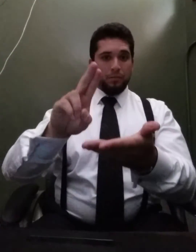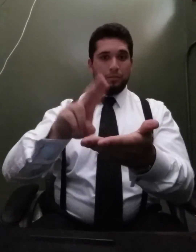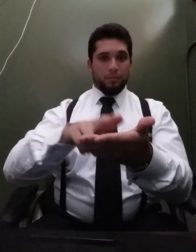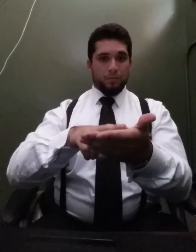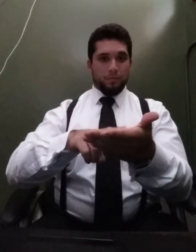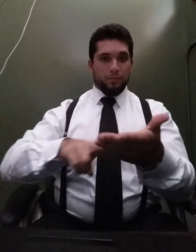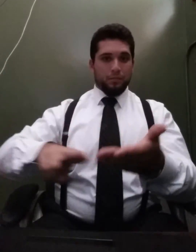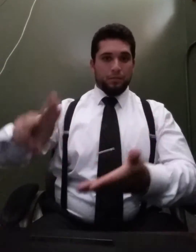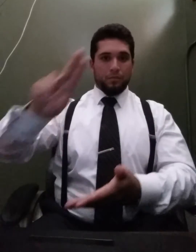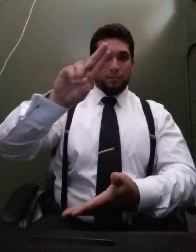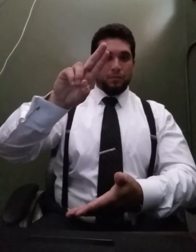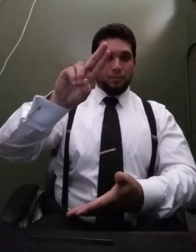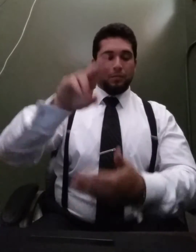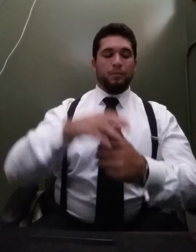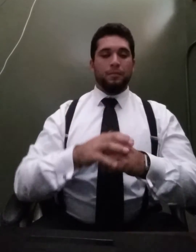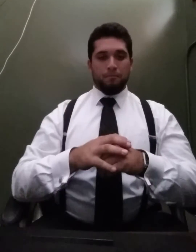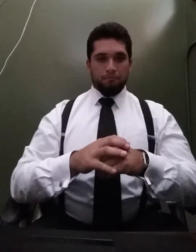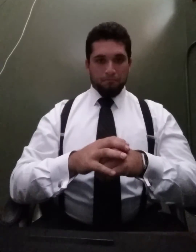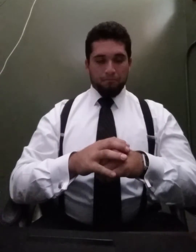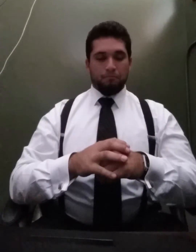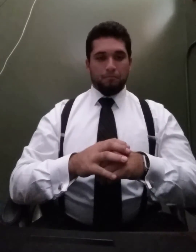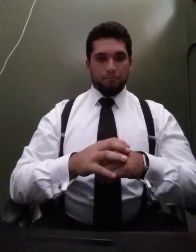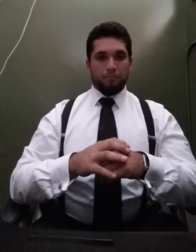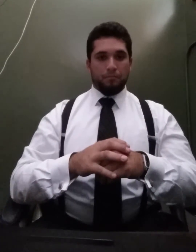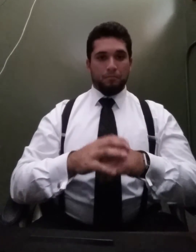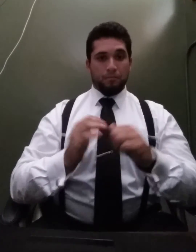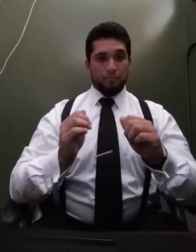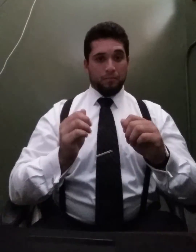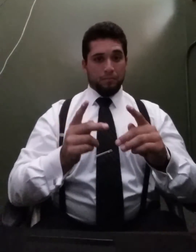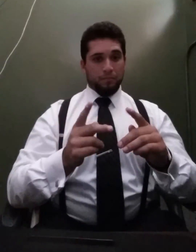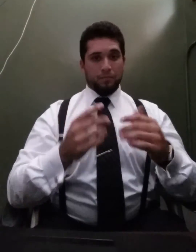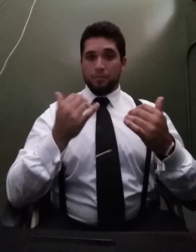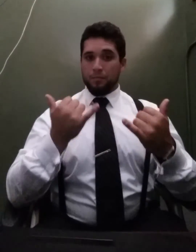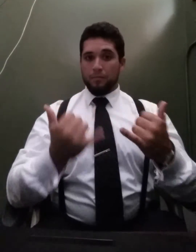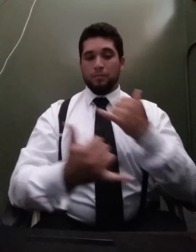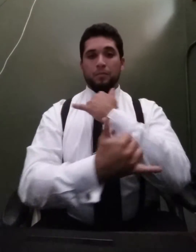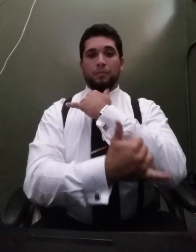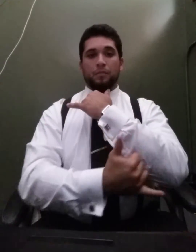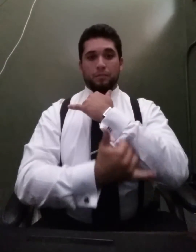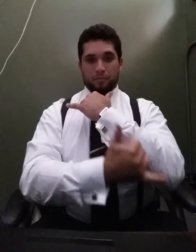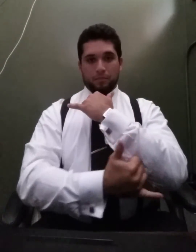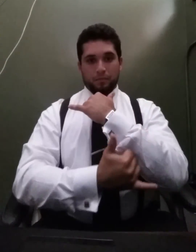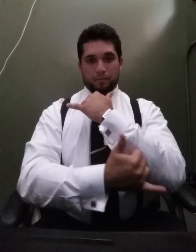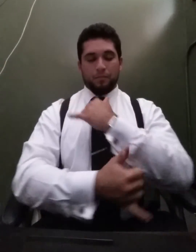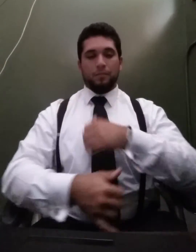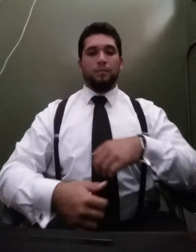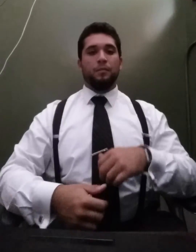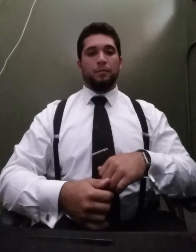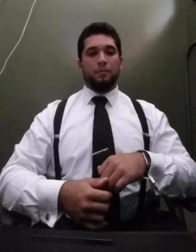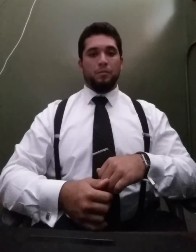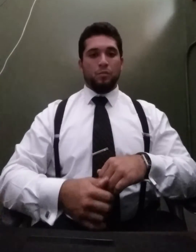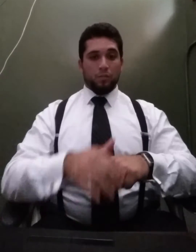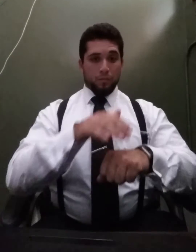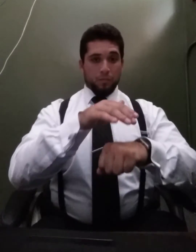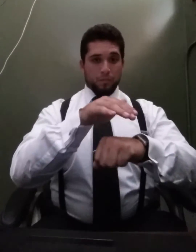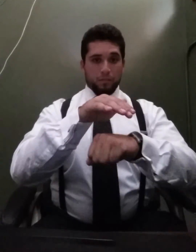this is important for our climate. Now that tilt, that axis, means certain conditions are going to exist on the planet that are kind of cool.